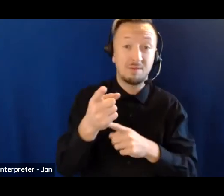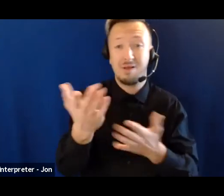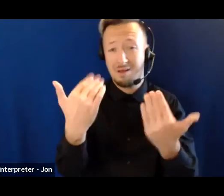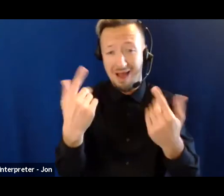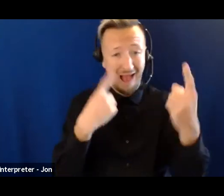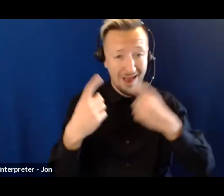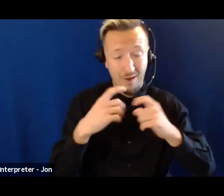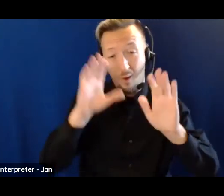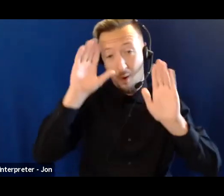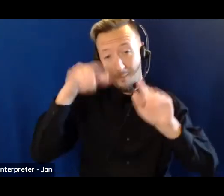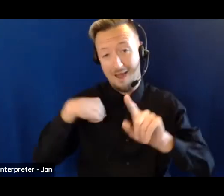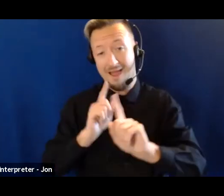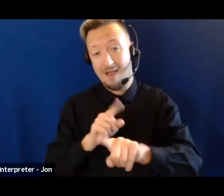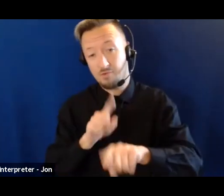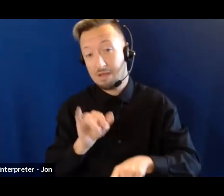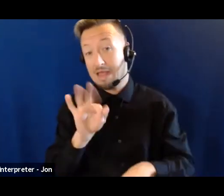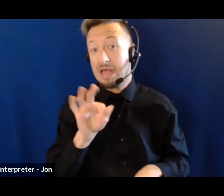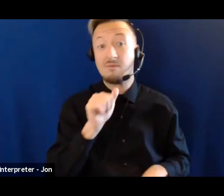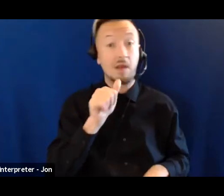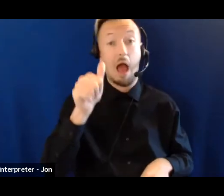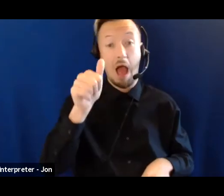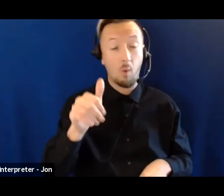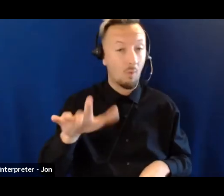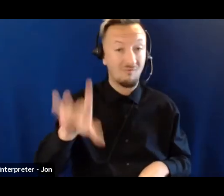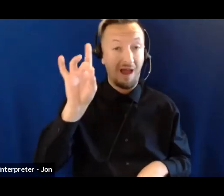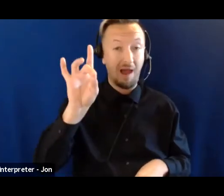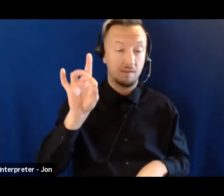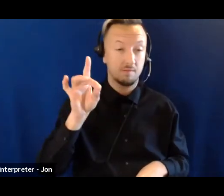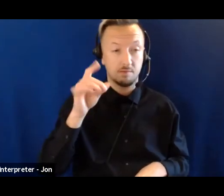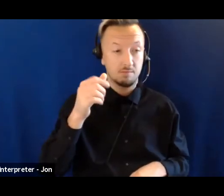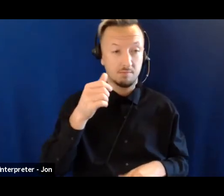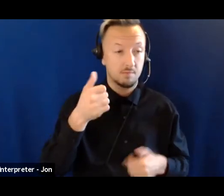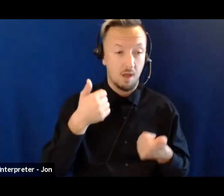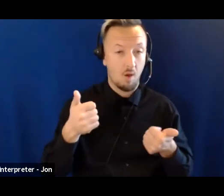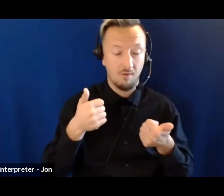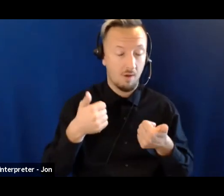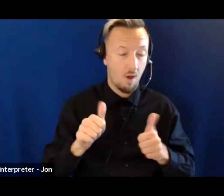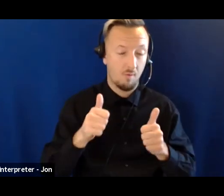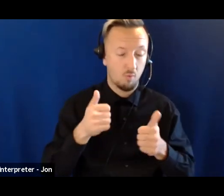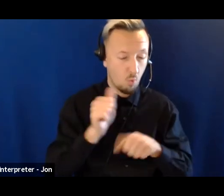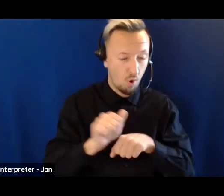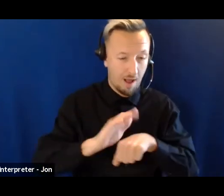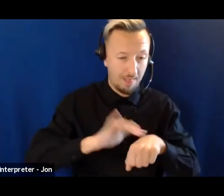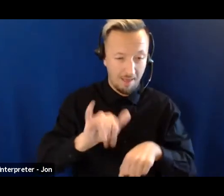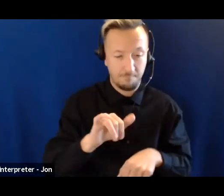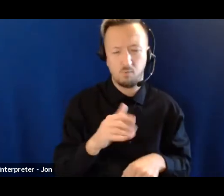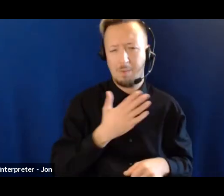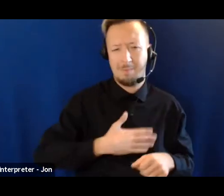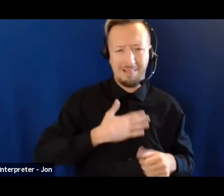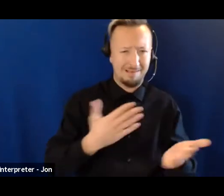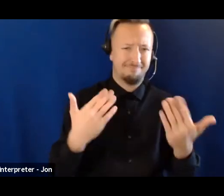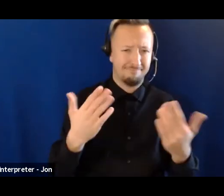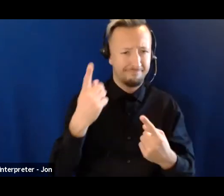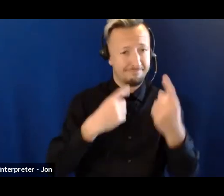I can answer them. If not, we'll work through it. But please ask lots of questions.